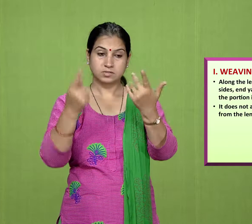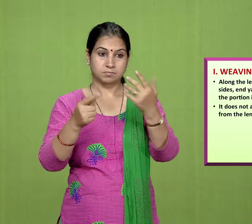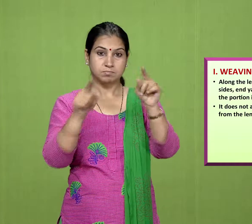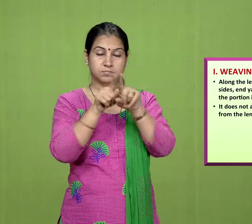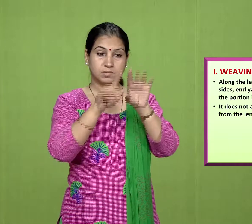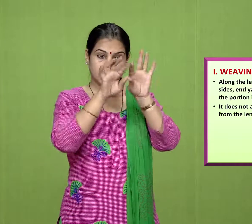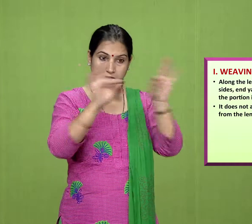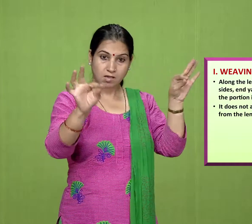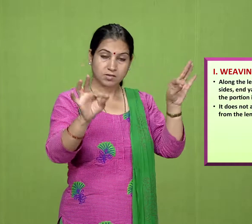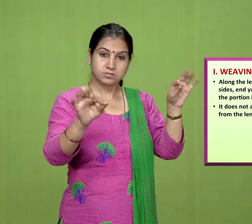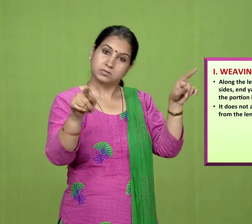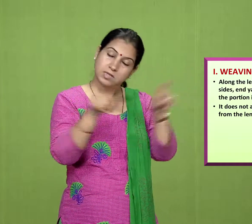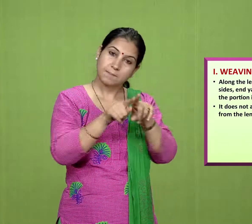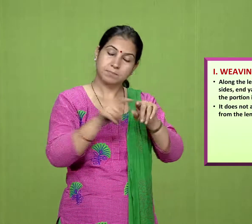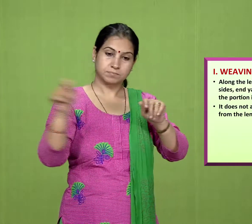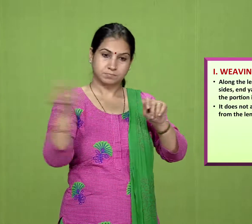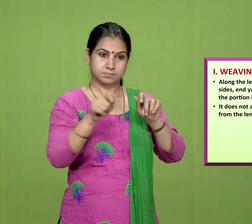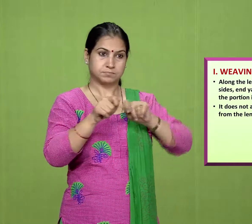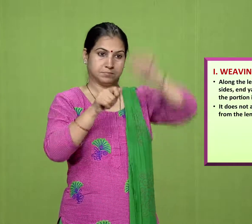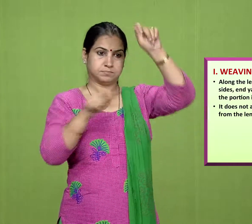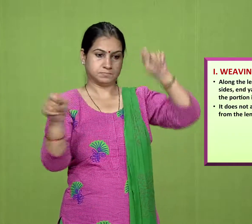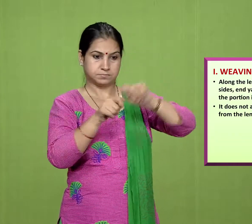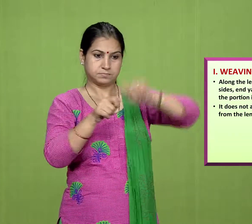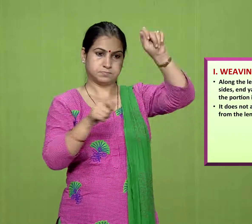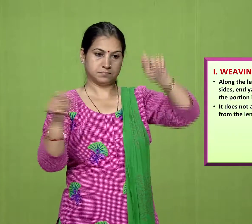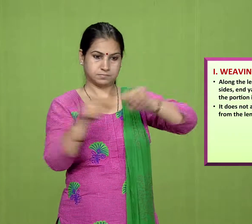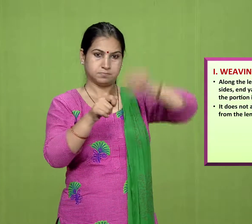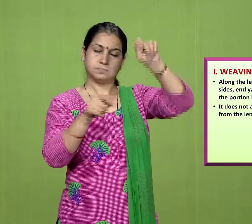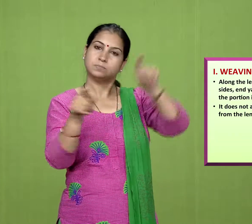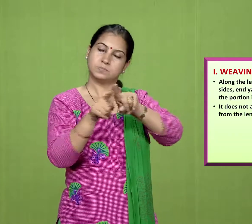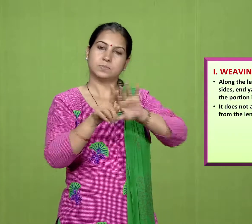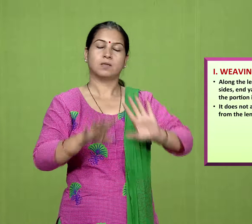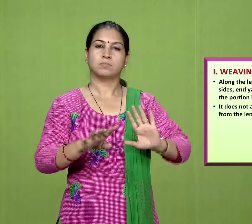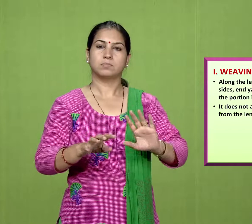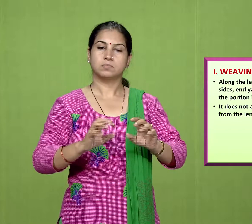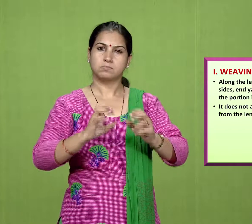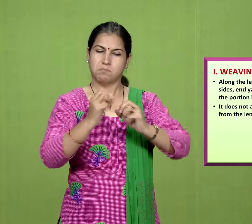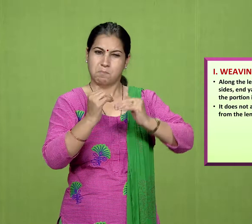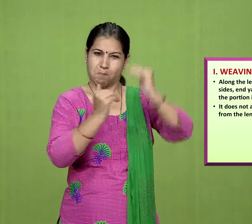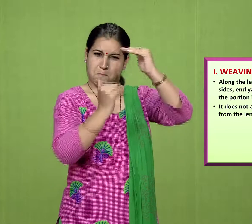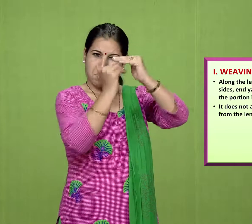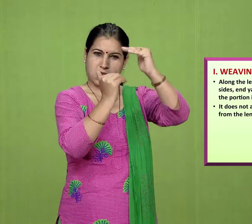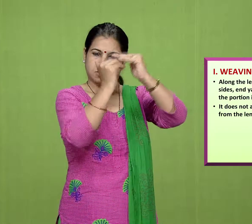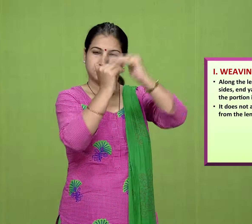are woven very densely, and the portion is called as the